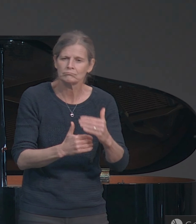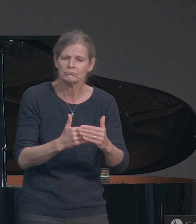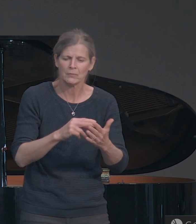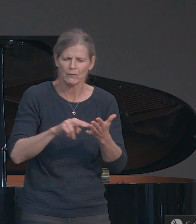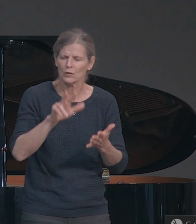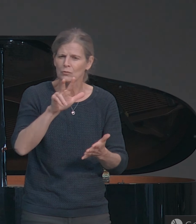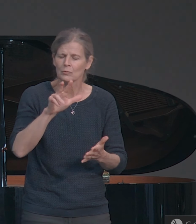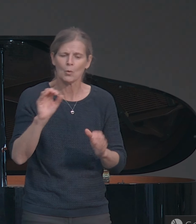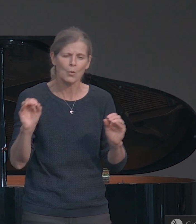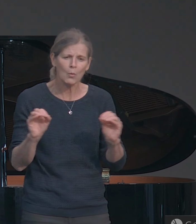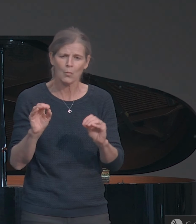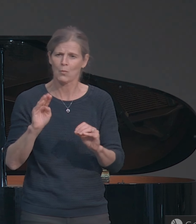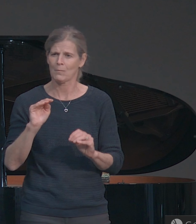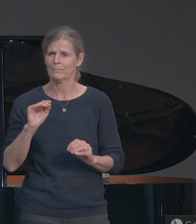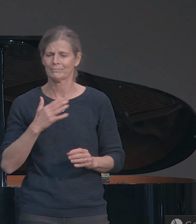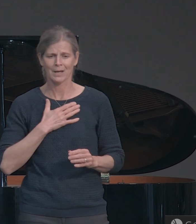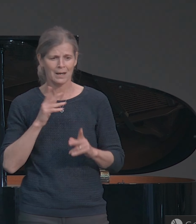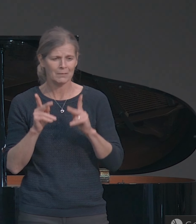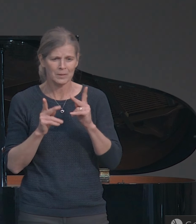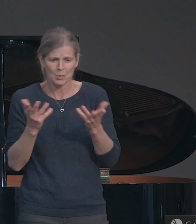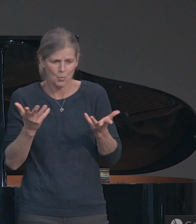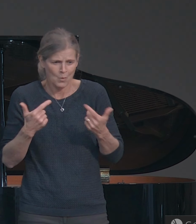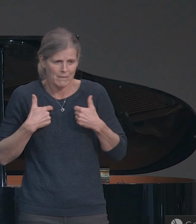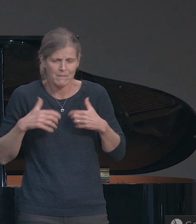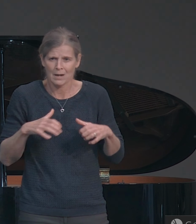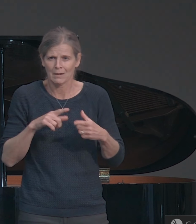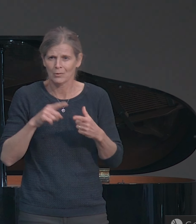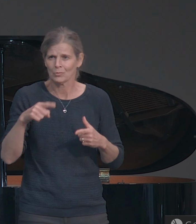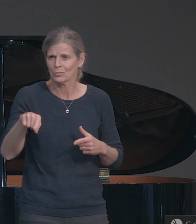Oh, my people, what have I done to you?